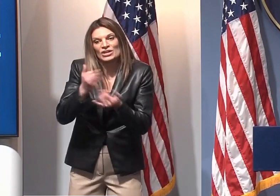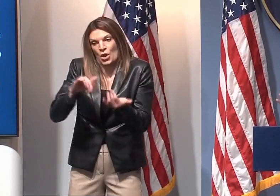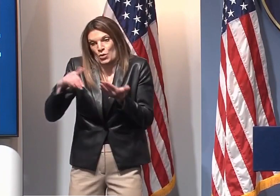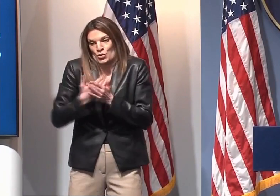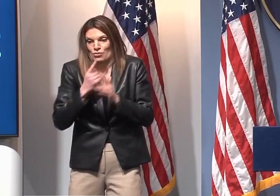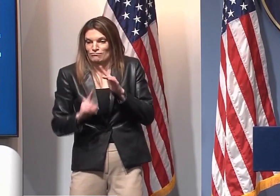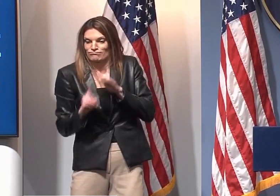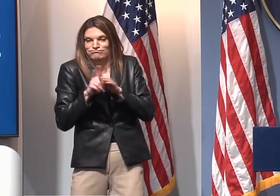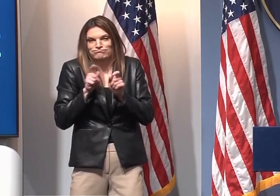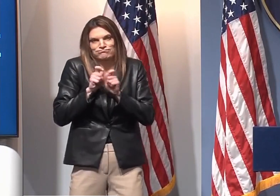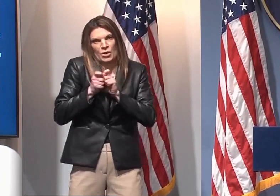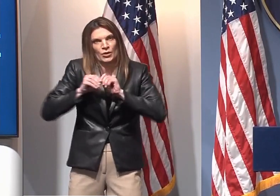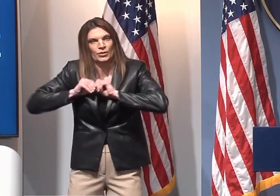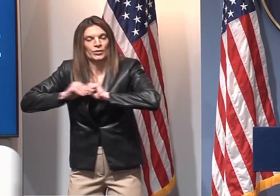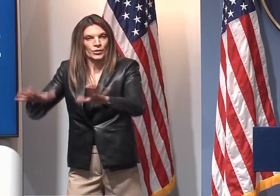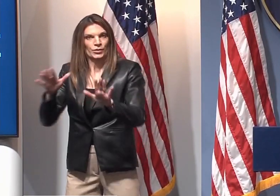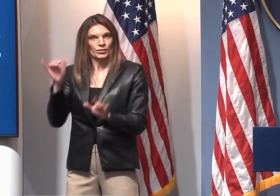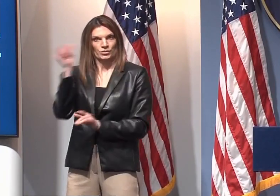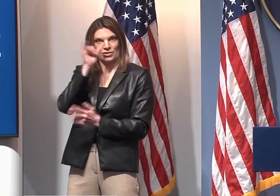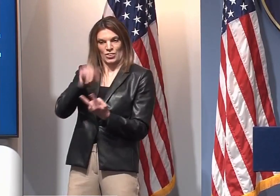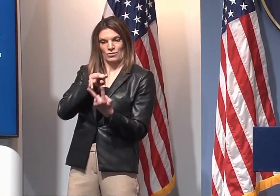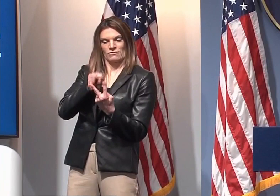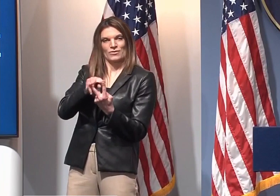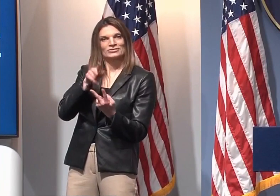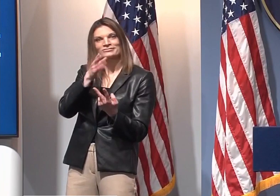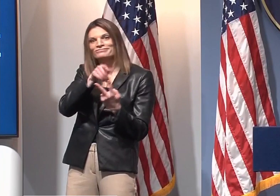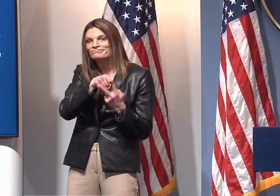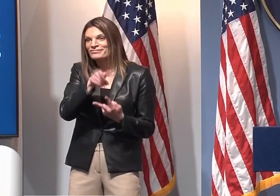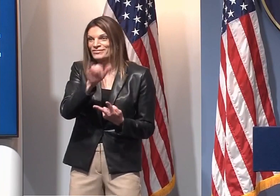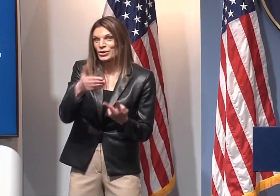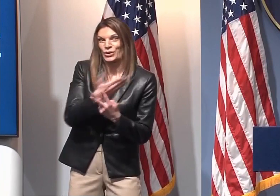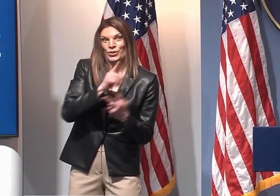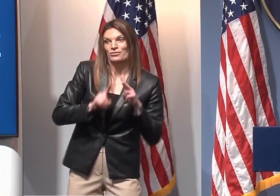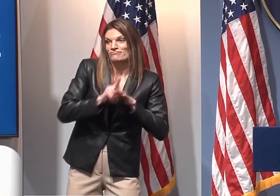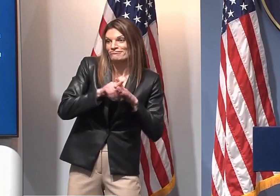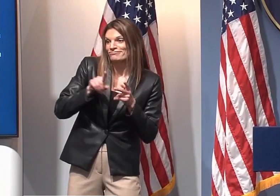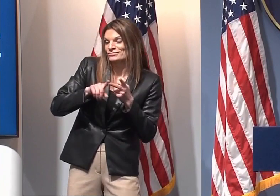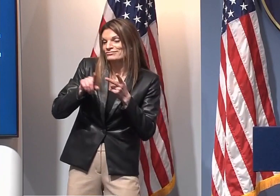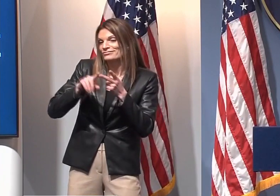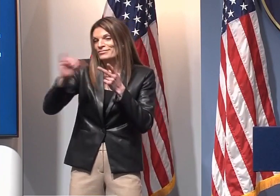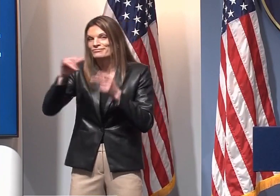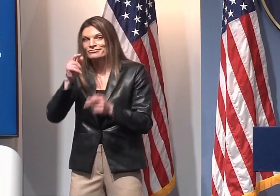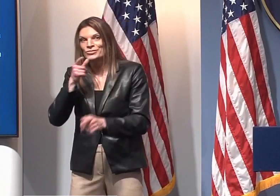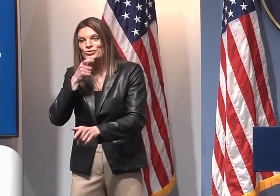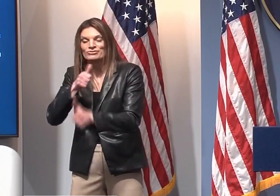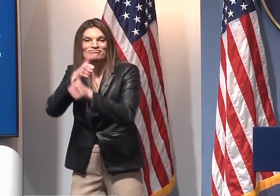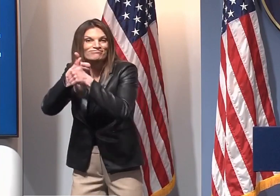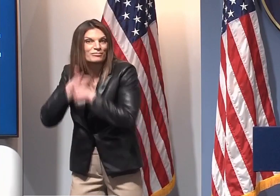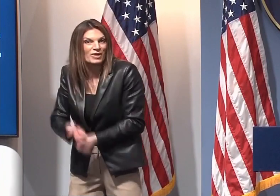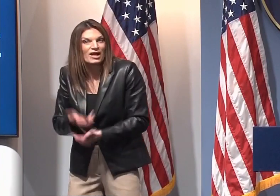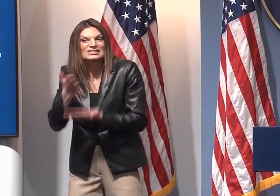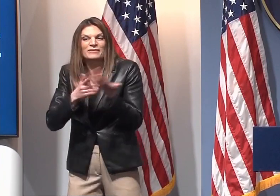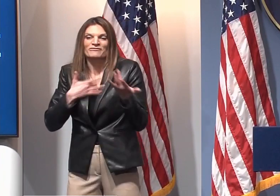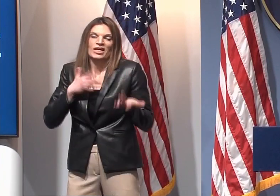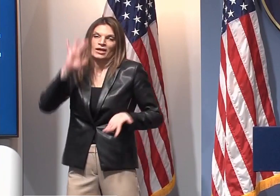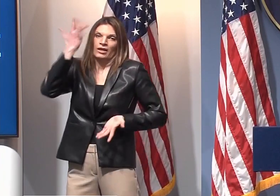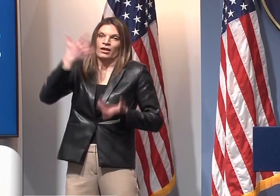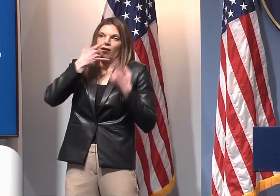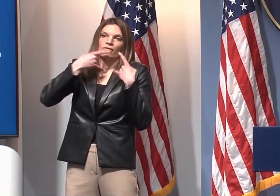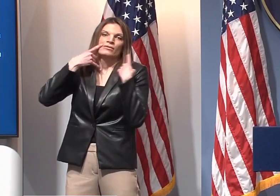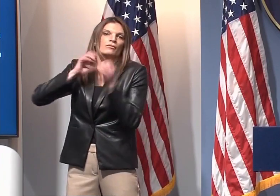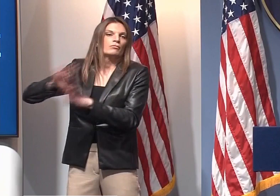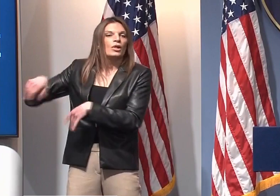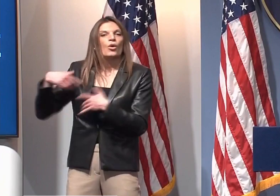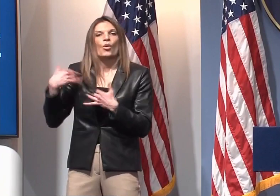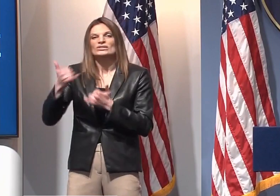and compliance problem, and that's why we really need everyone to continue taking this seriously, to do your part. I know that no